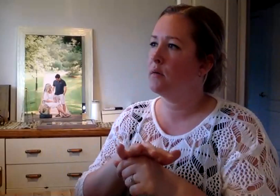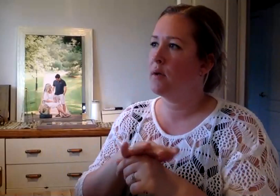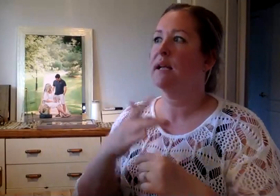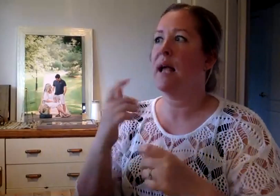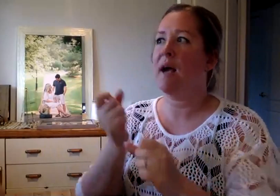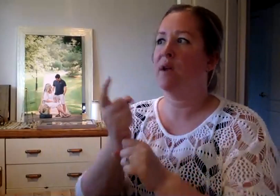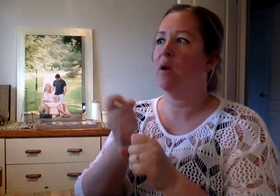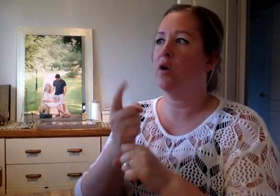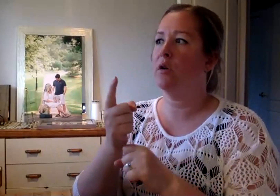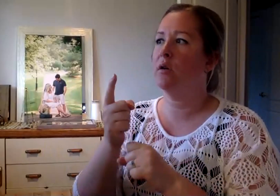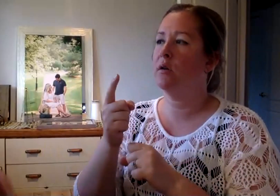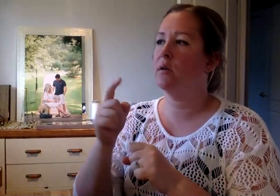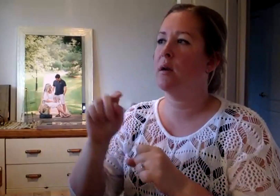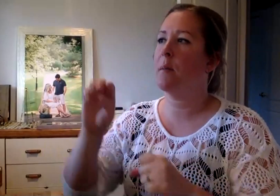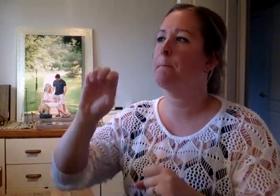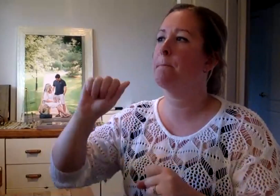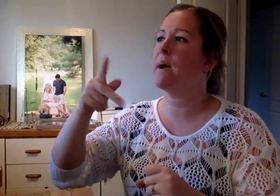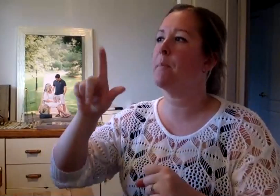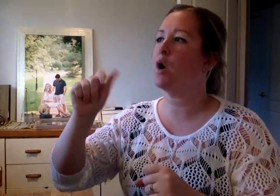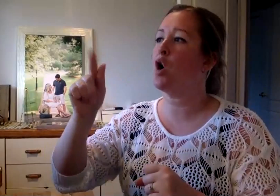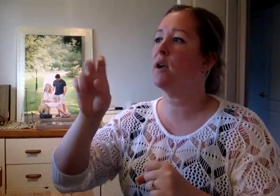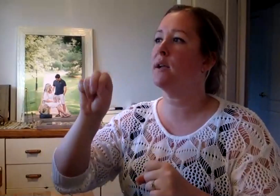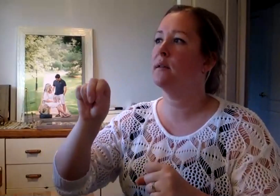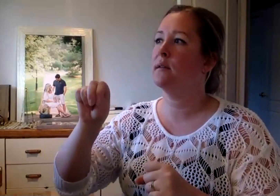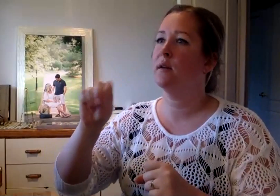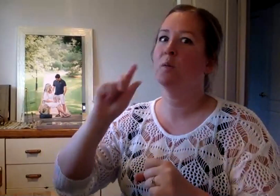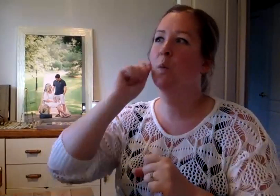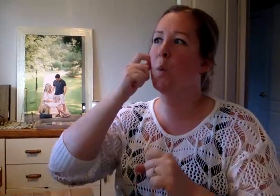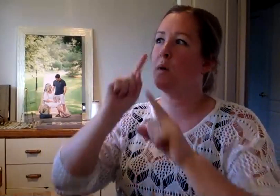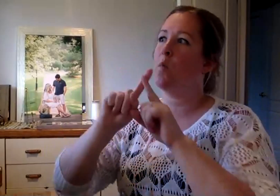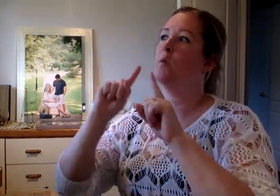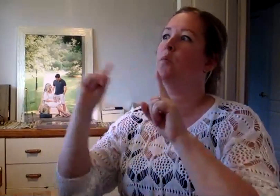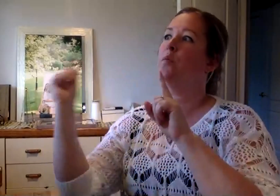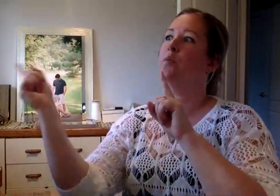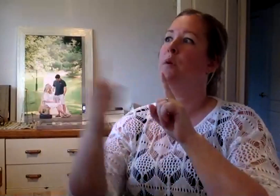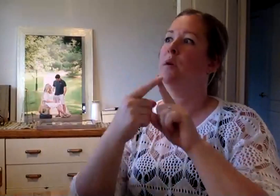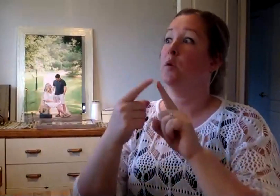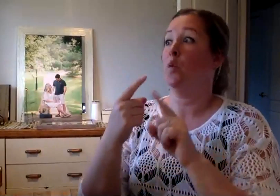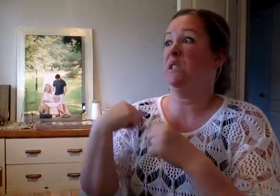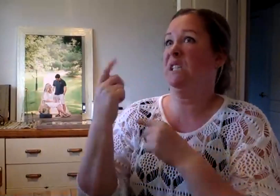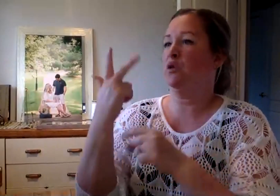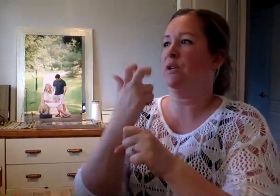A lot of every year they change the old Maple Leaf Gardens